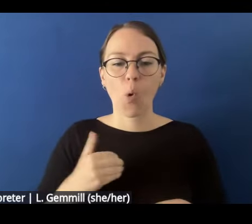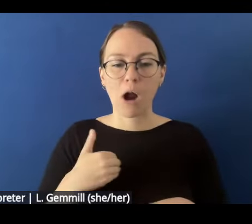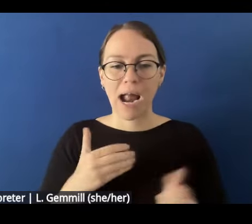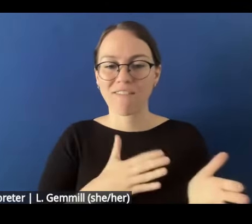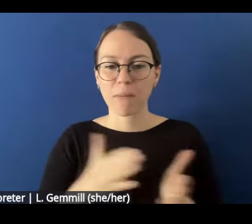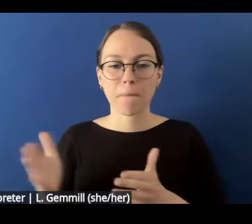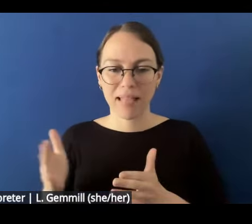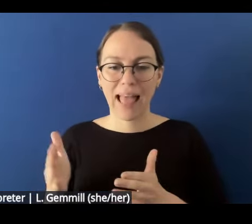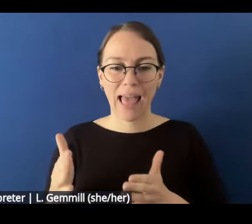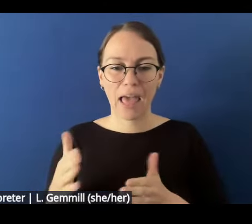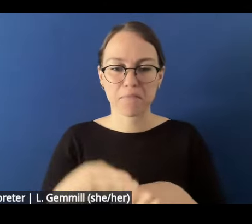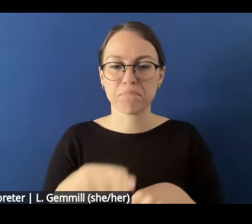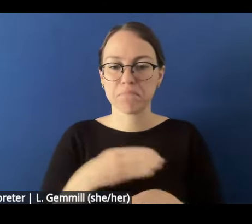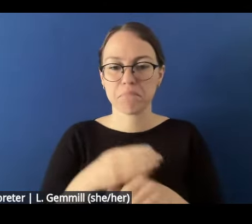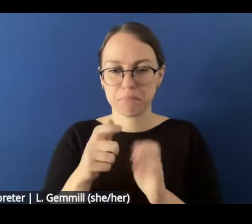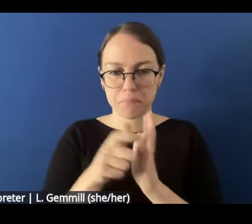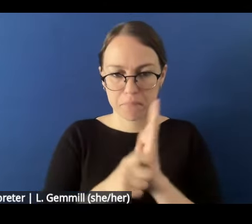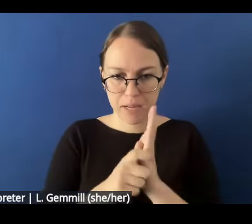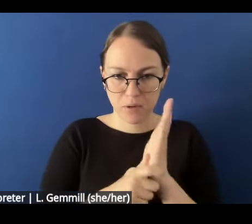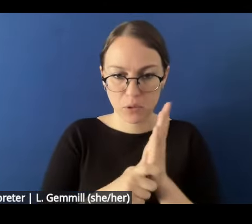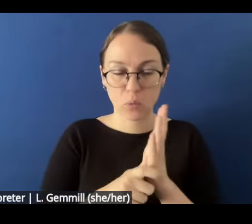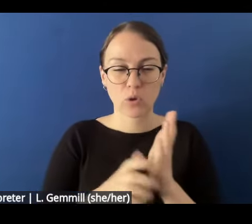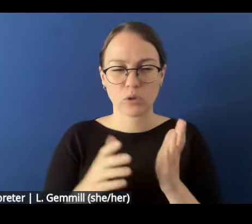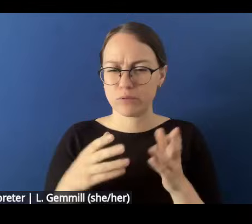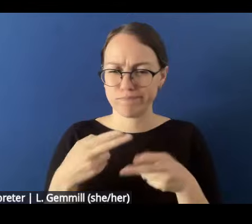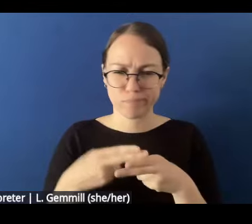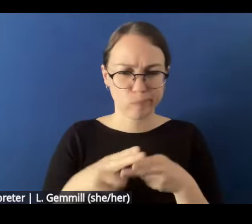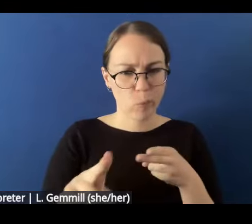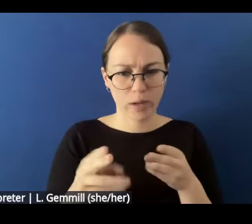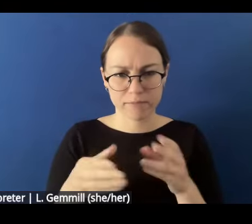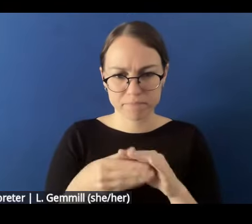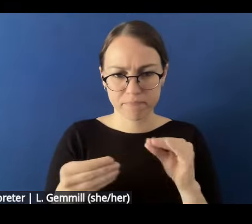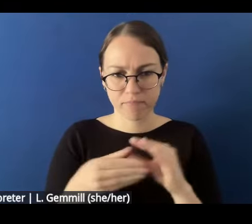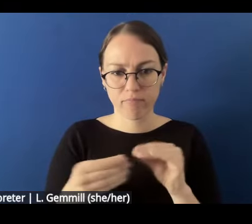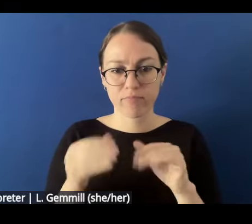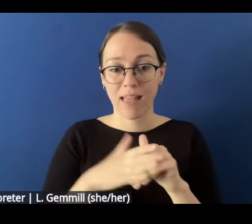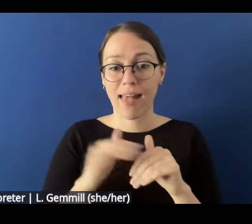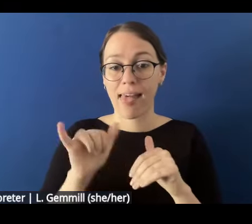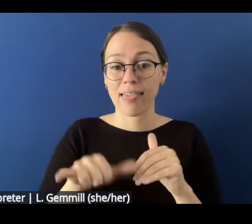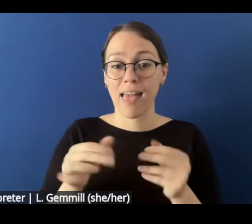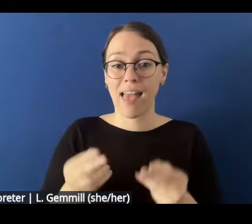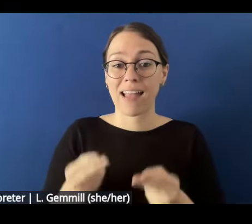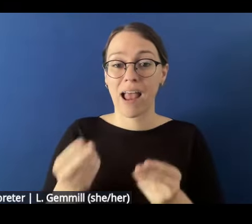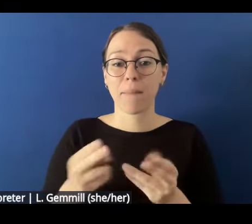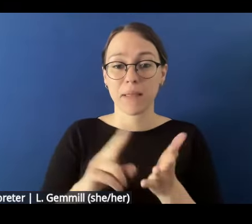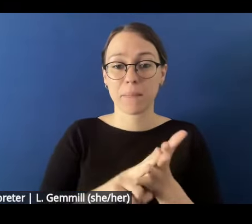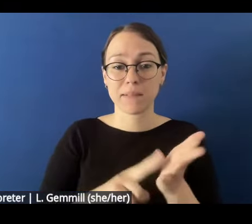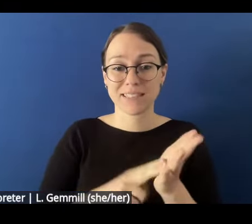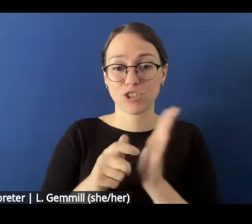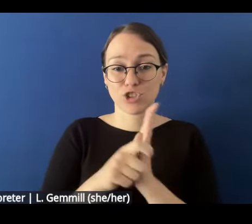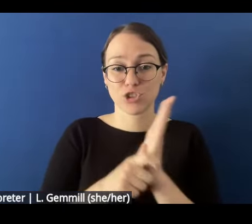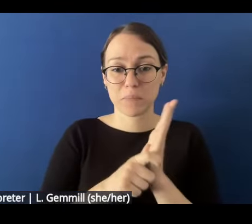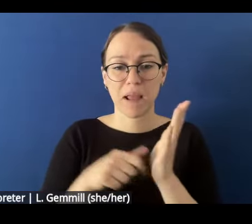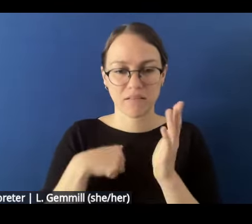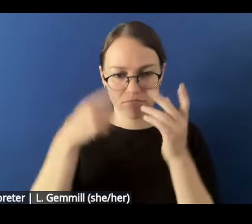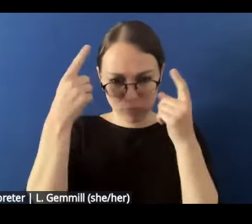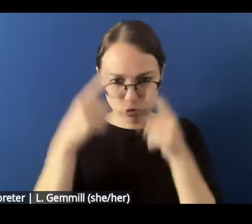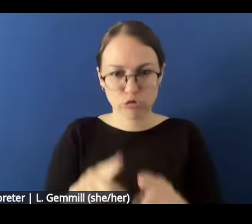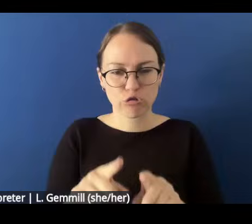very quickly on the nominating petition manual, I agree it's a great idea to separate the two manuals. I thank you for